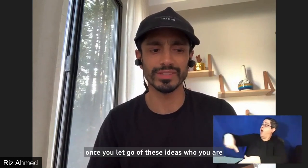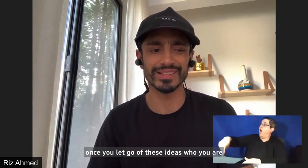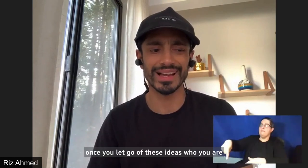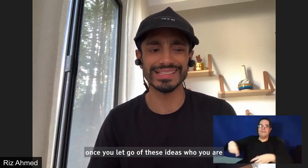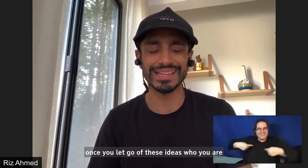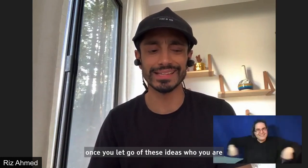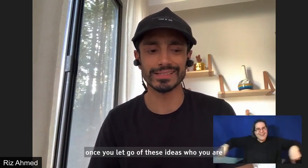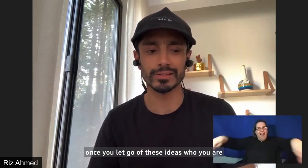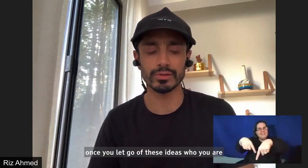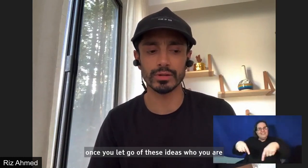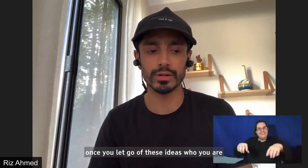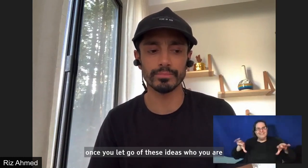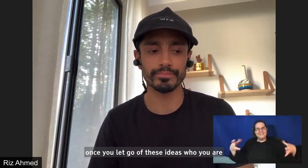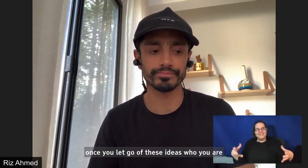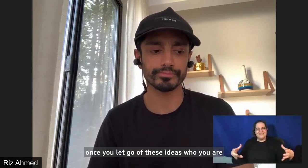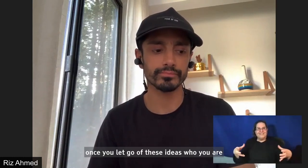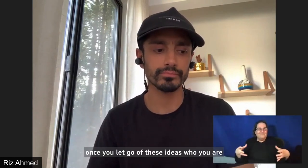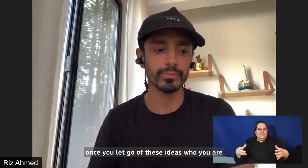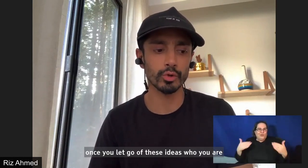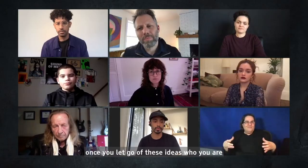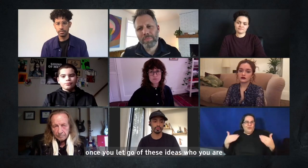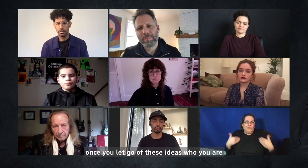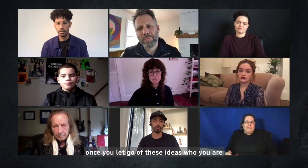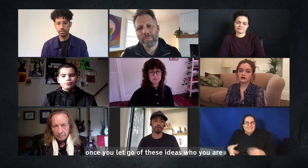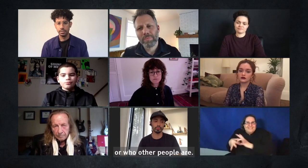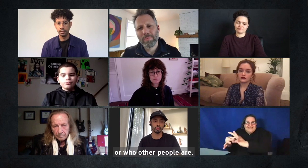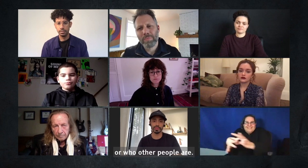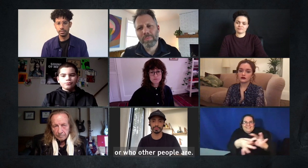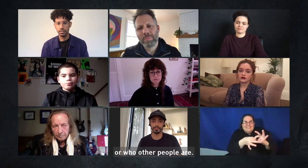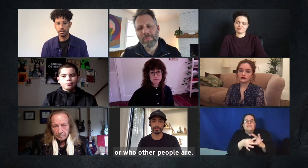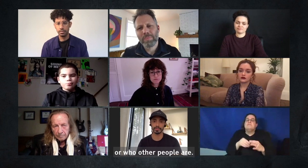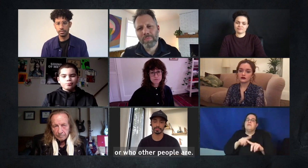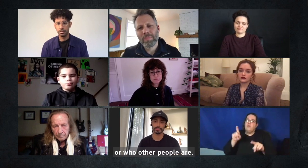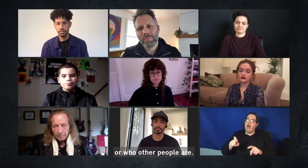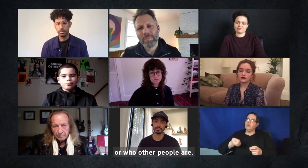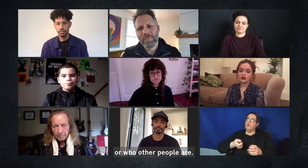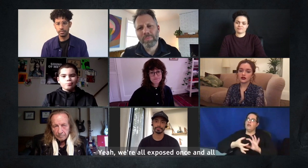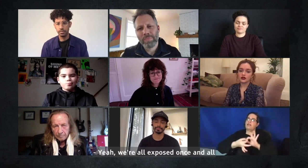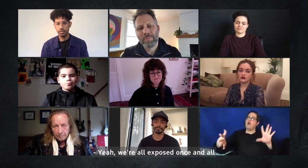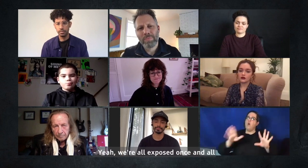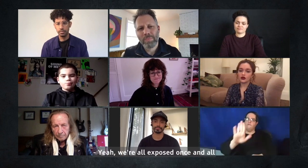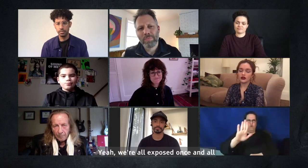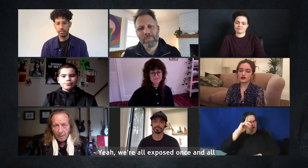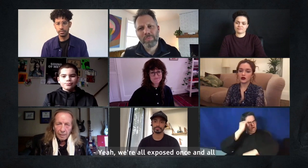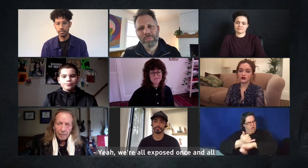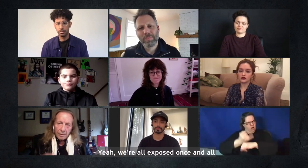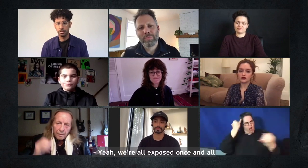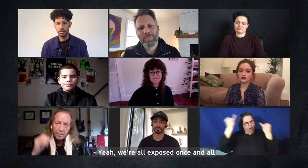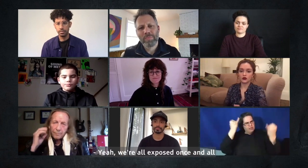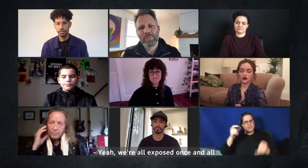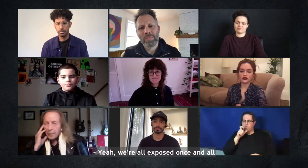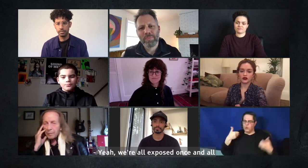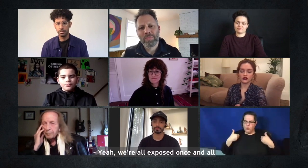Once you let go of these ideas of who you are or who other people are. Yeah, we're all